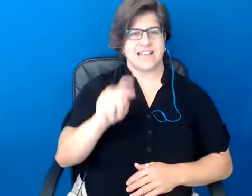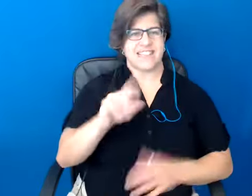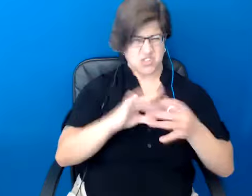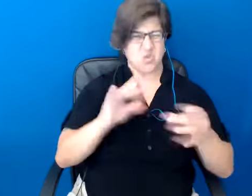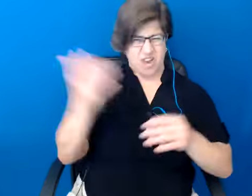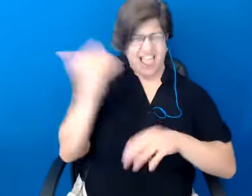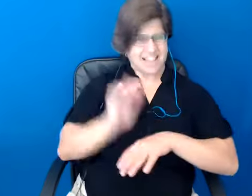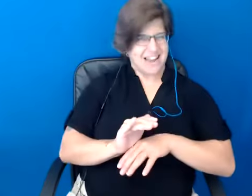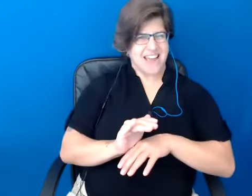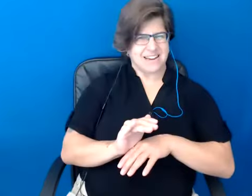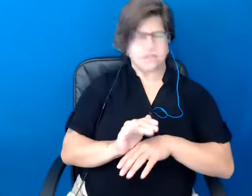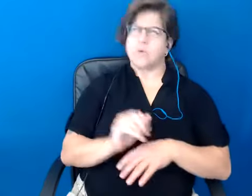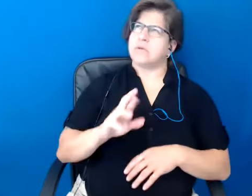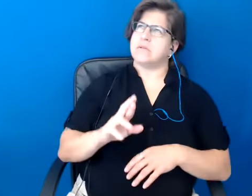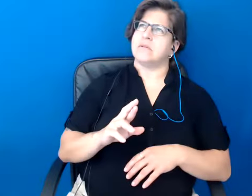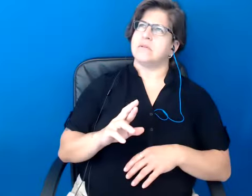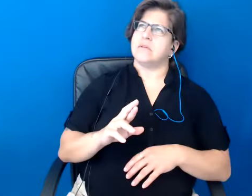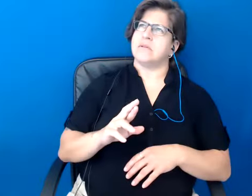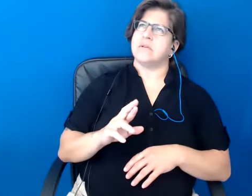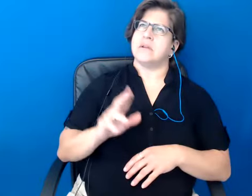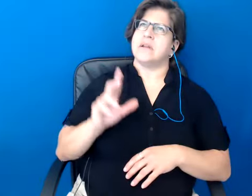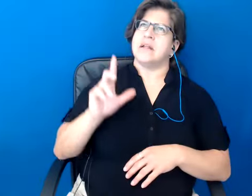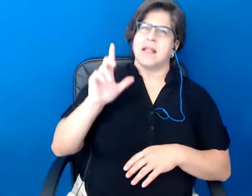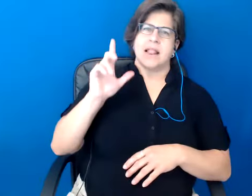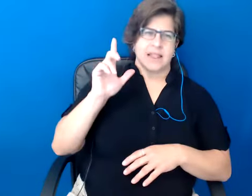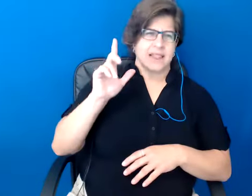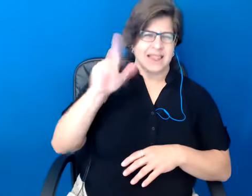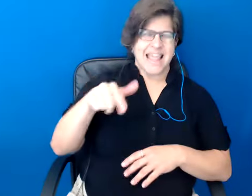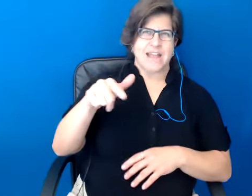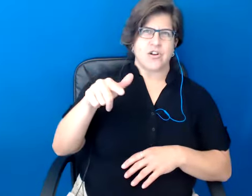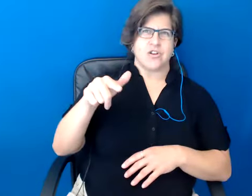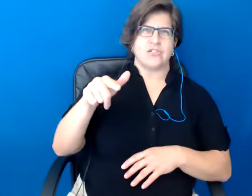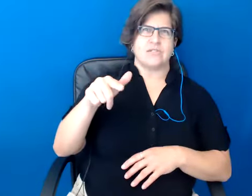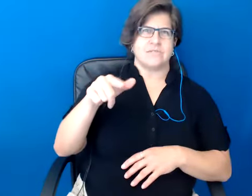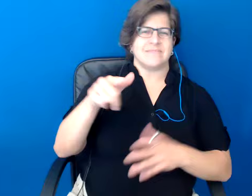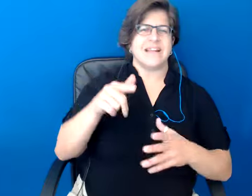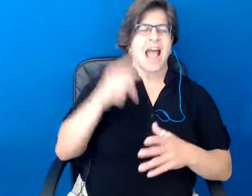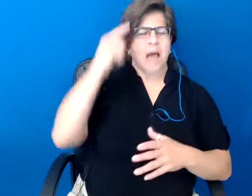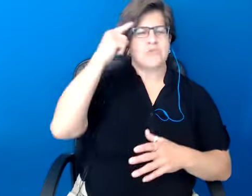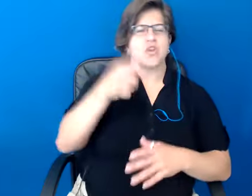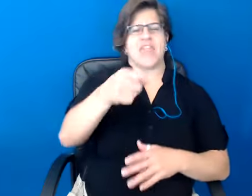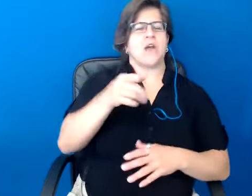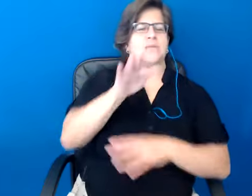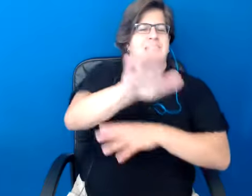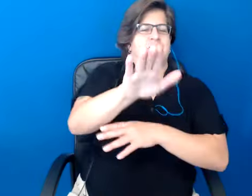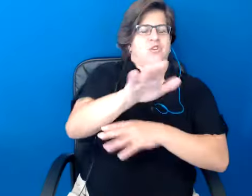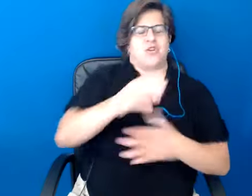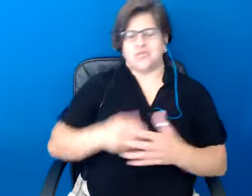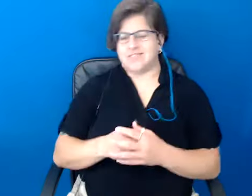minority. There's been some great vignettes. I loved Beth's story last night, or it was later here than